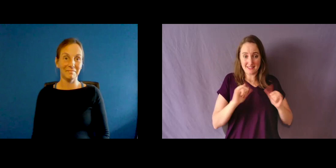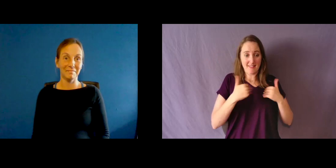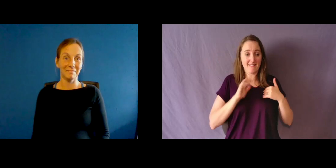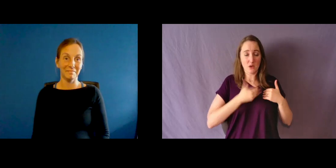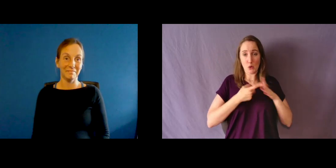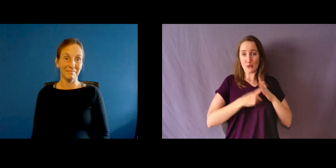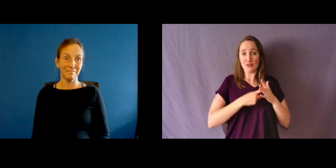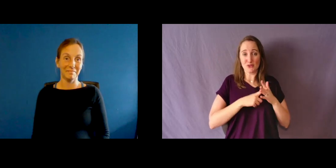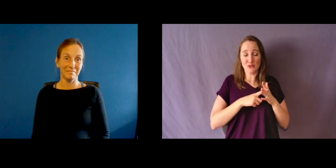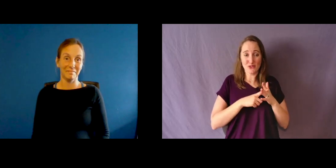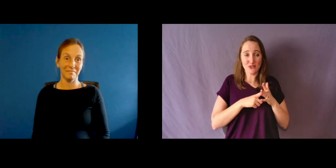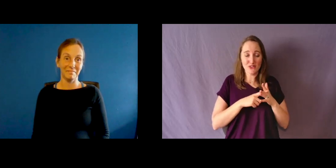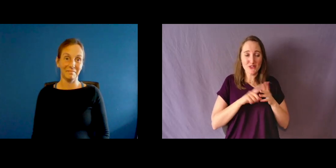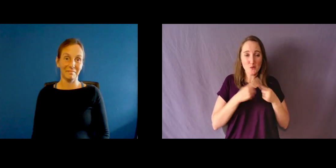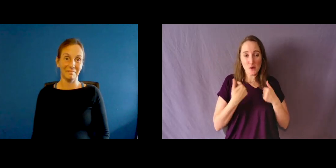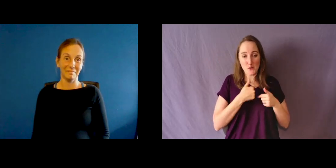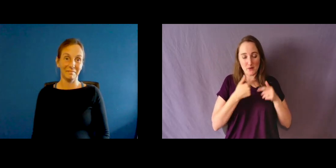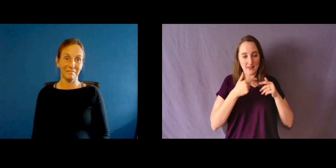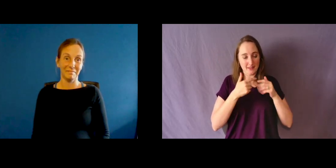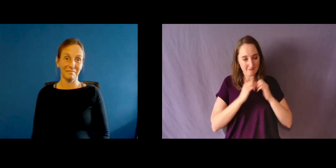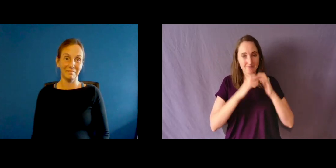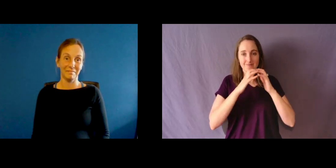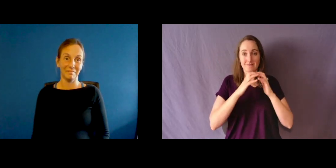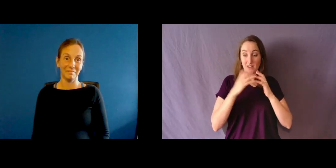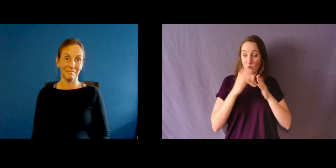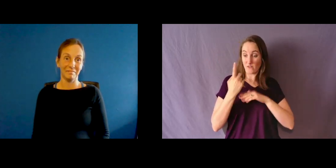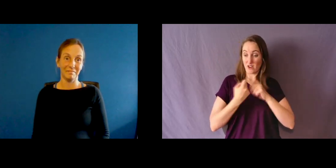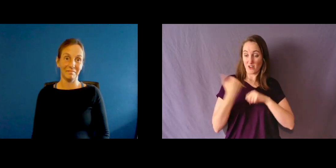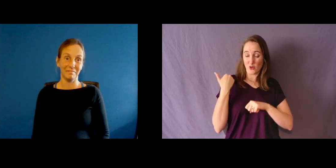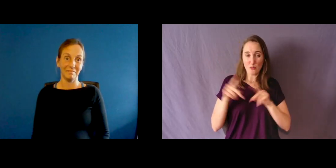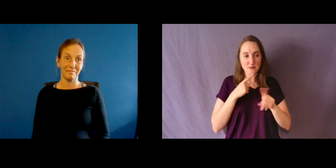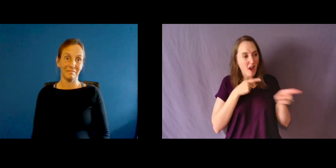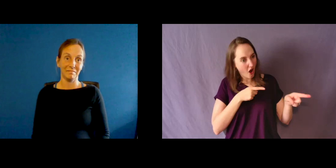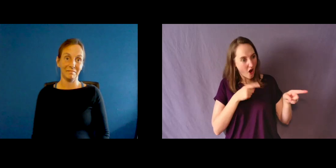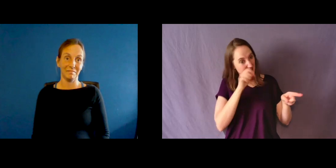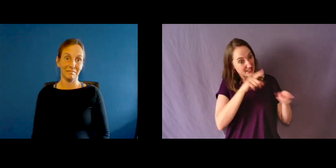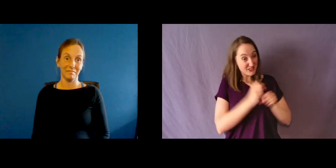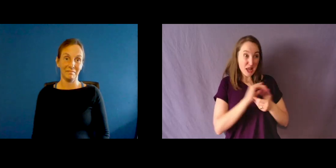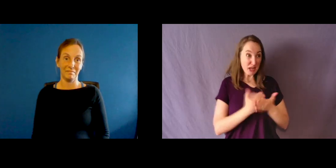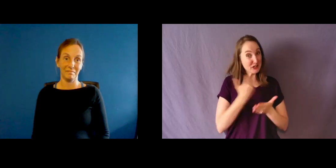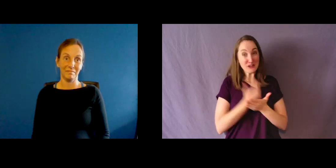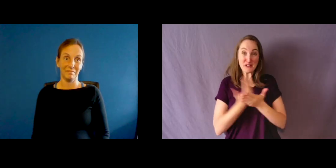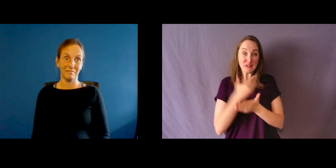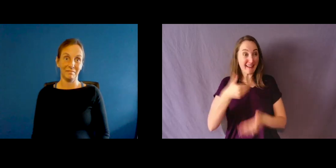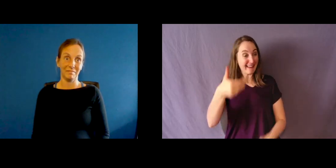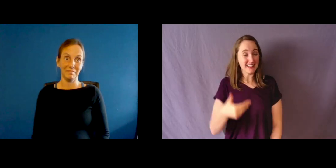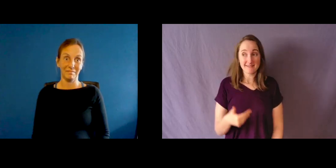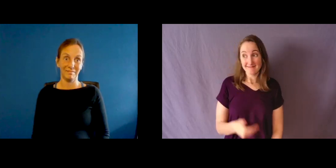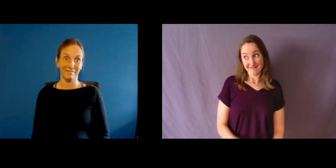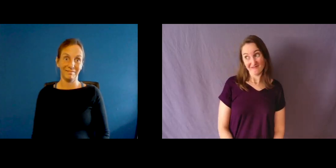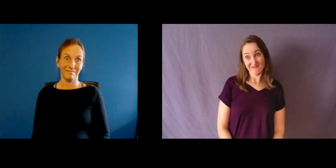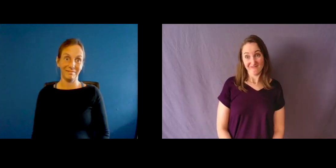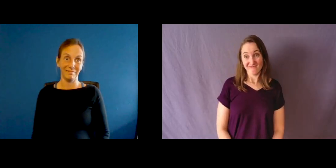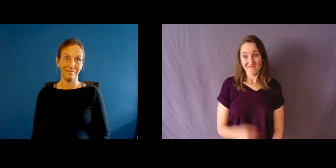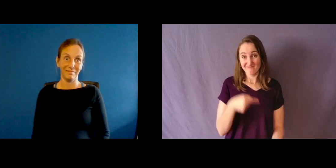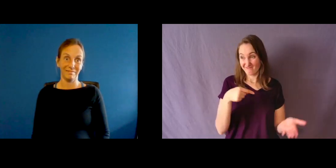ones from when we launched, which was over a year ago. And people say like, oh, I guess they get brand new leashes every walk. And